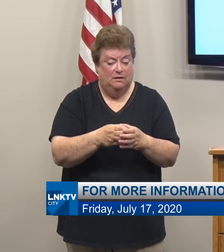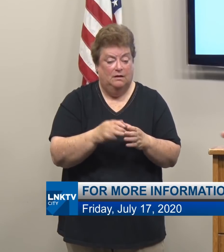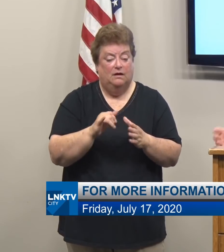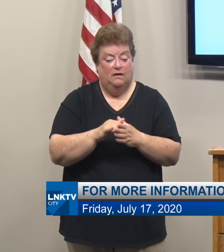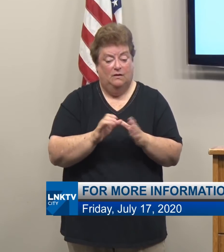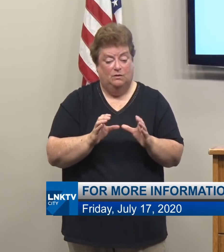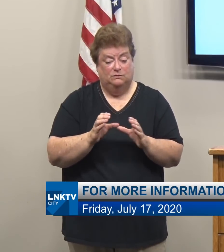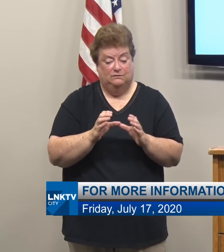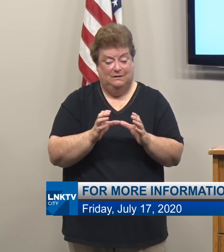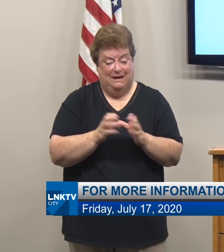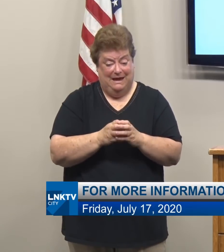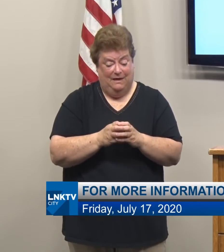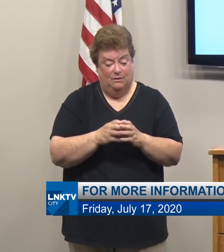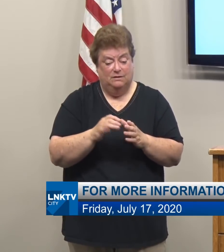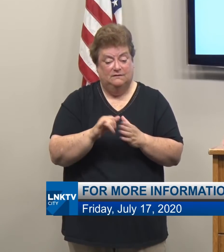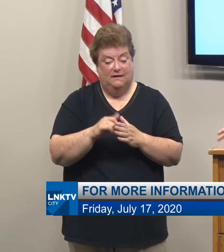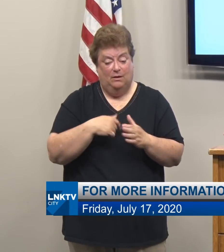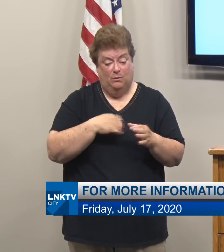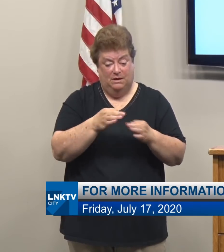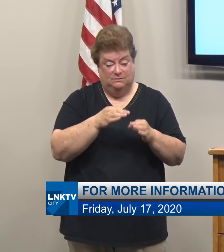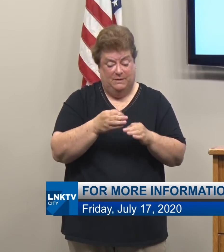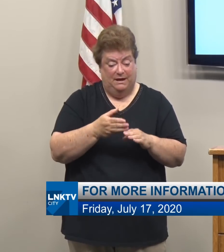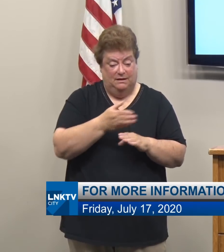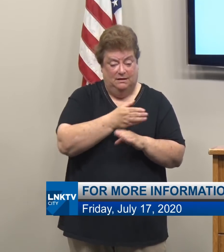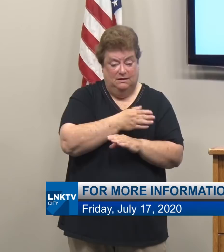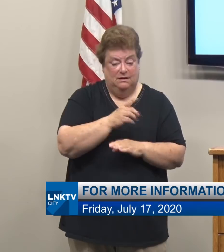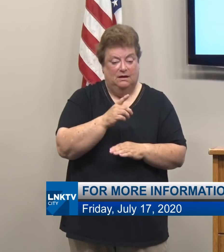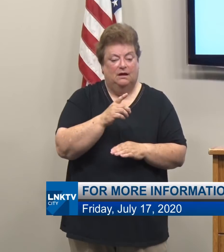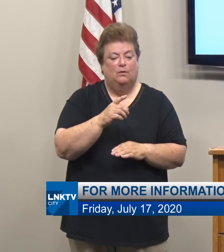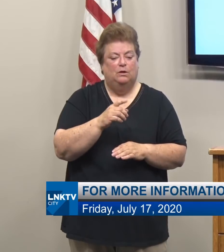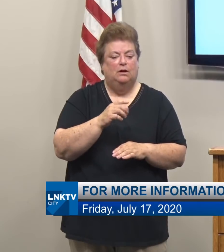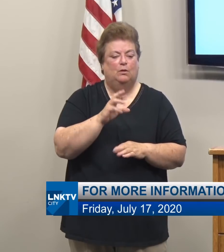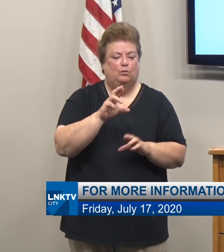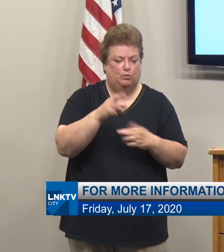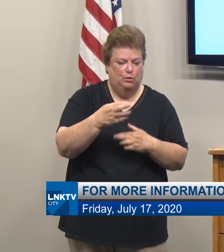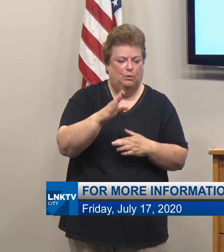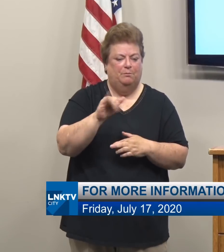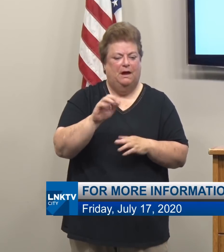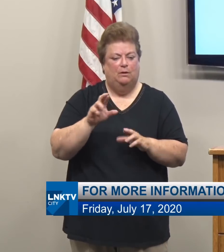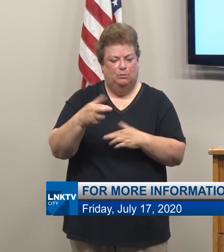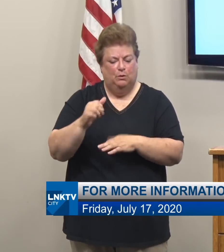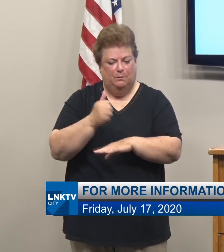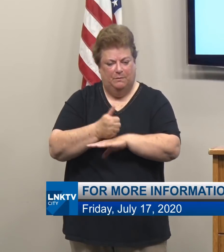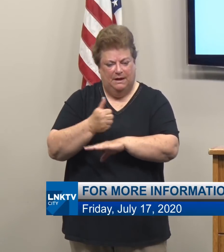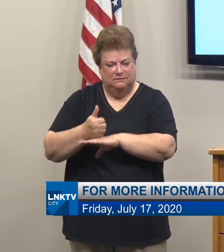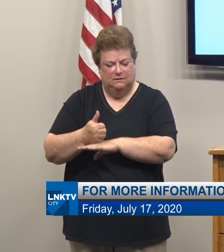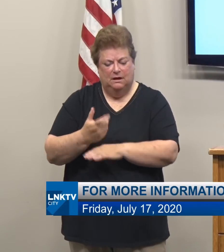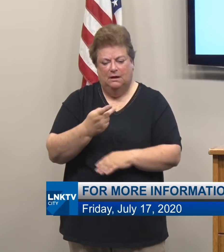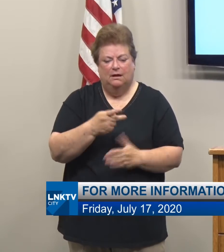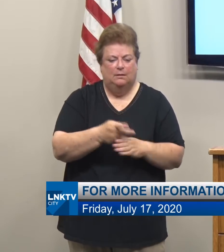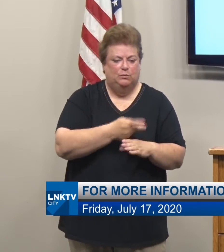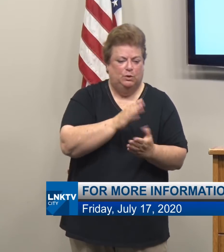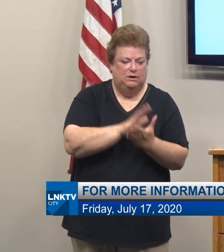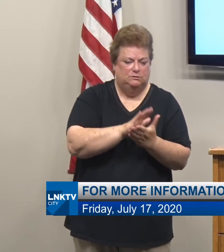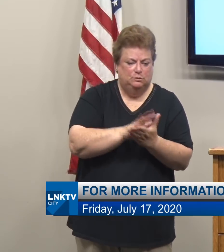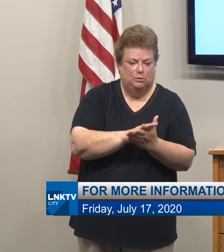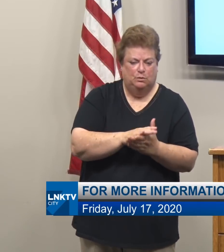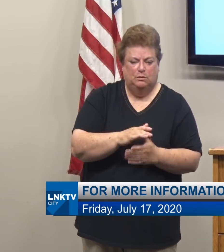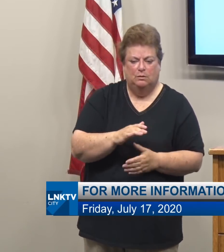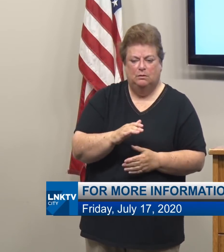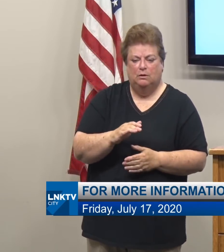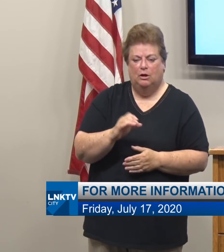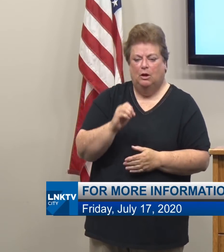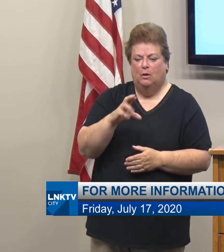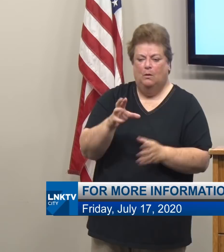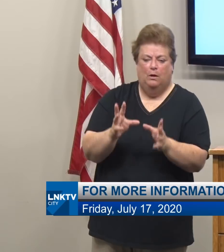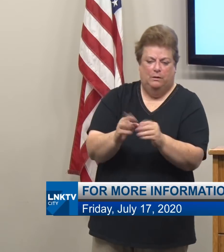spelled out in earlier DHMs, were on a room-by-room basis. And so when you were looking at whether it was a preschool or